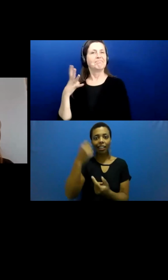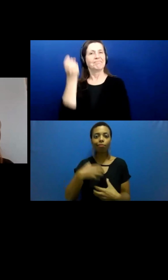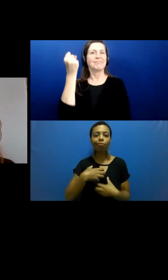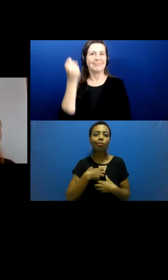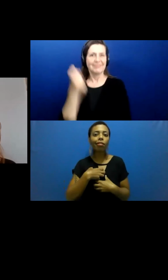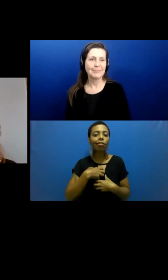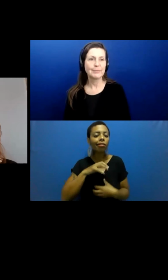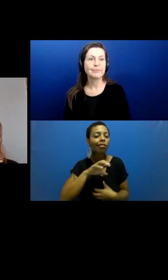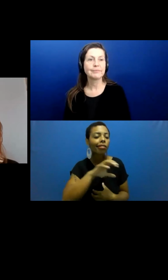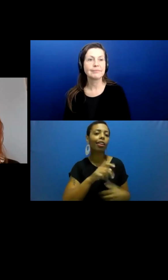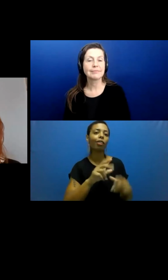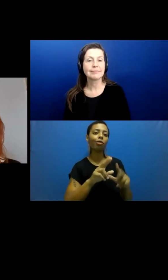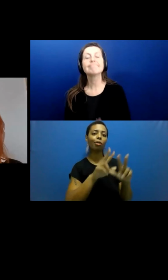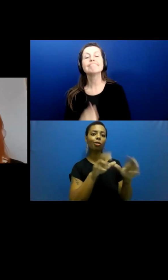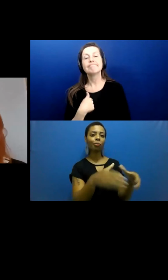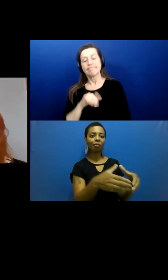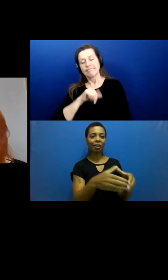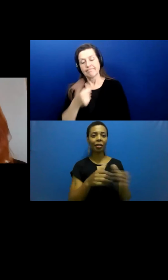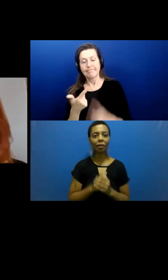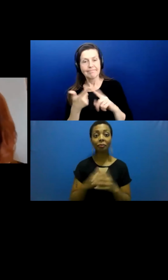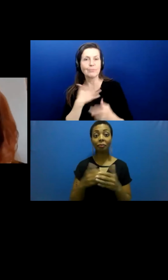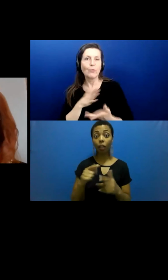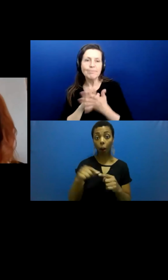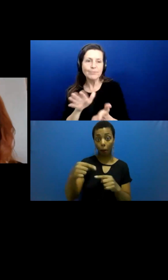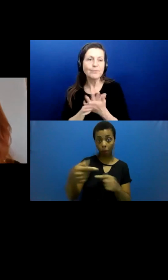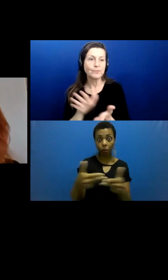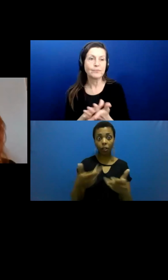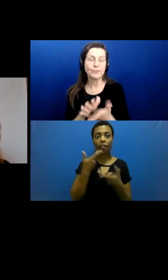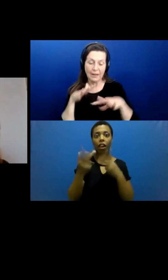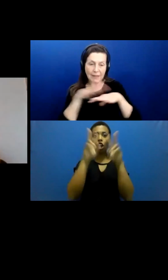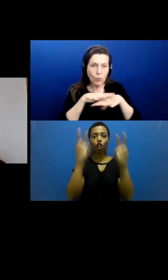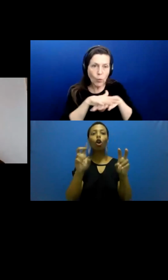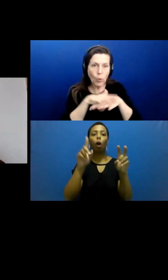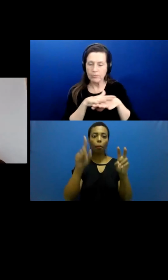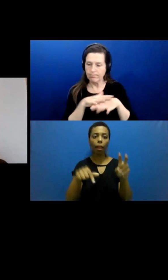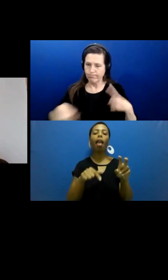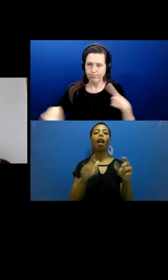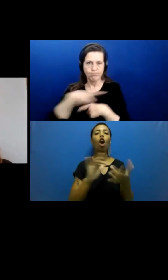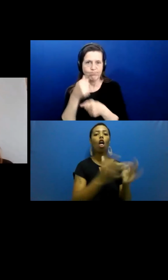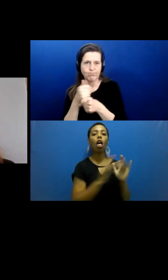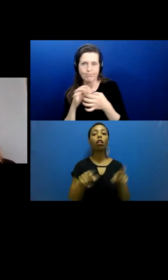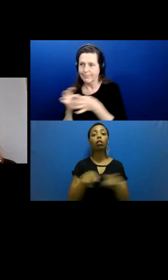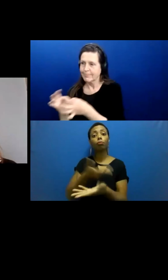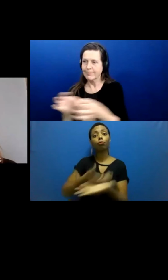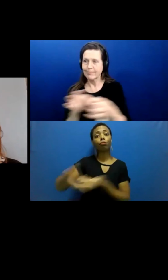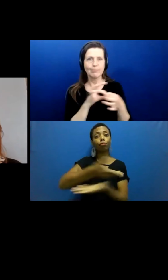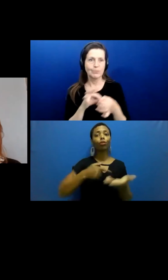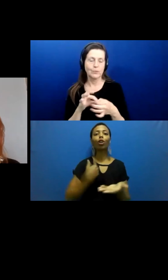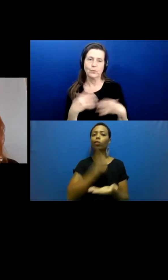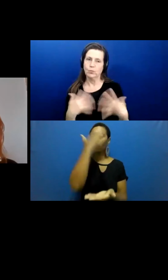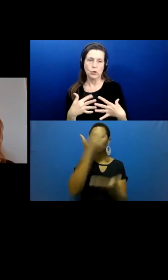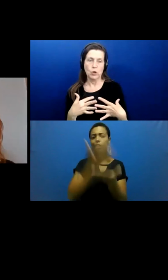Okay, so the next thing I want to talk about is networking and collaboration. And we believe that we are stronger